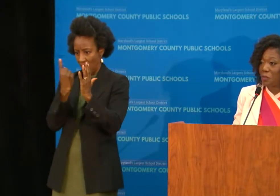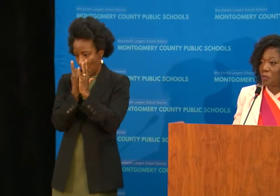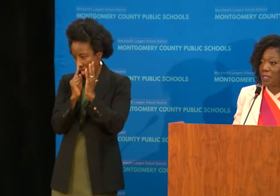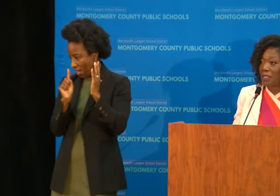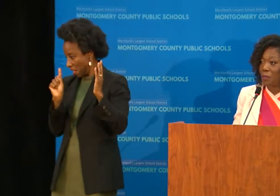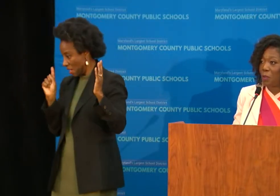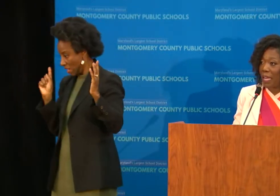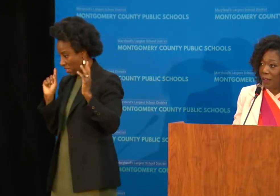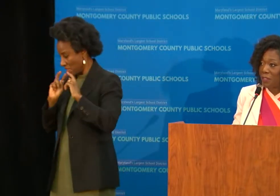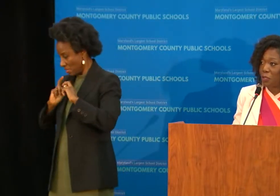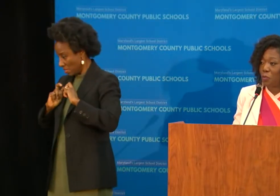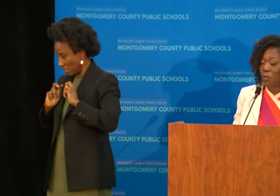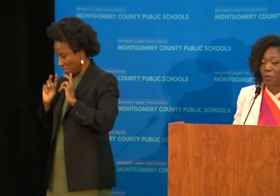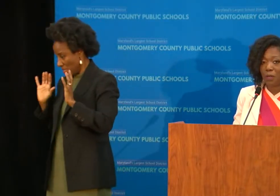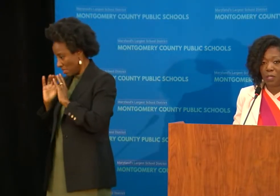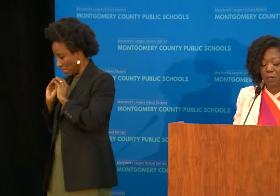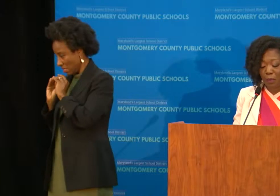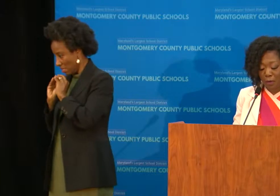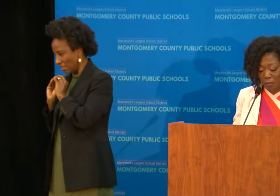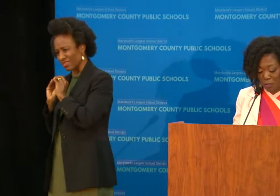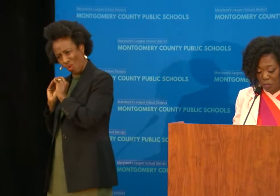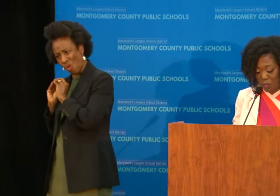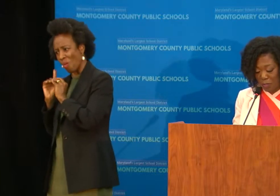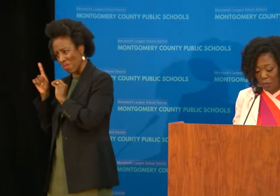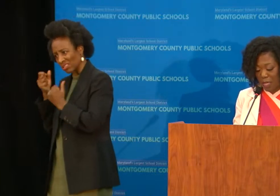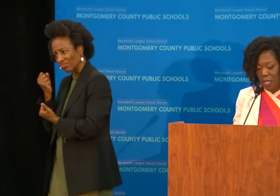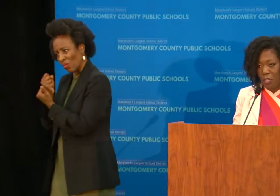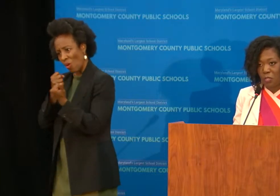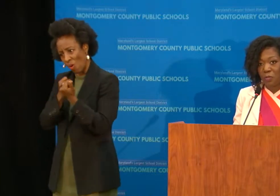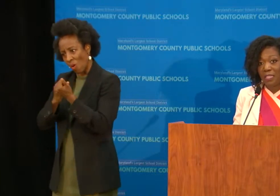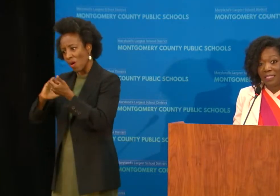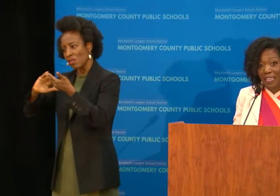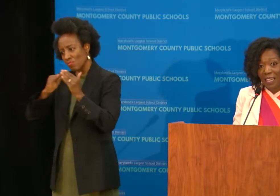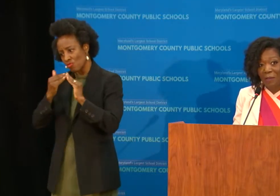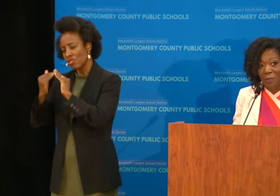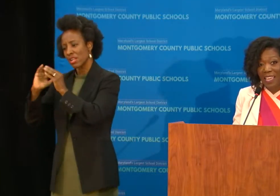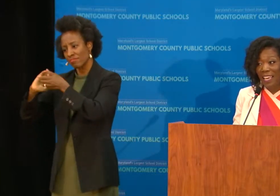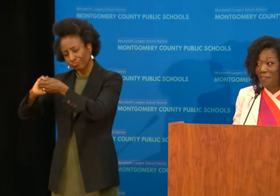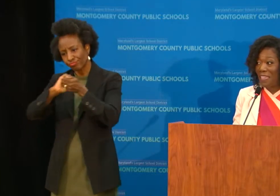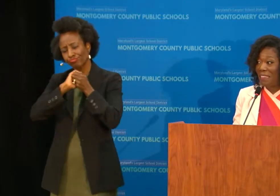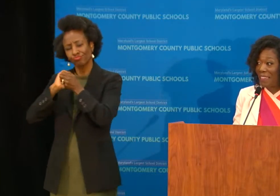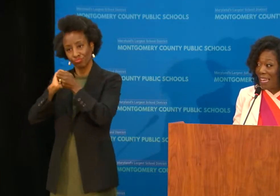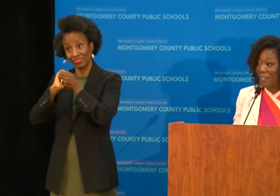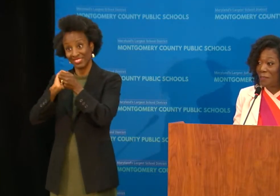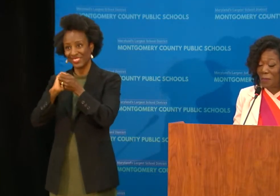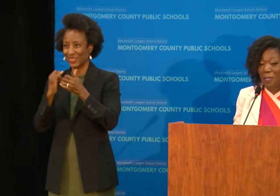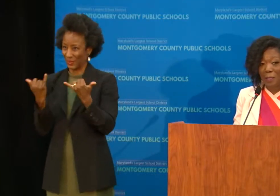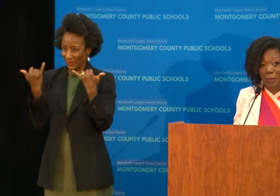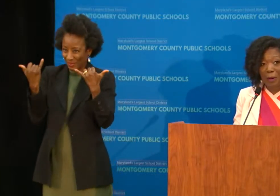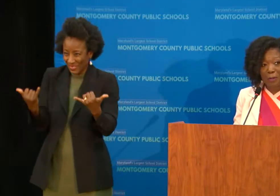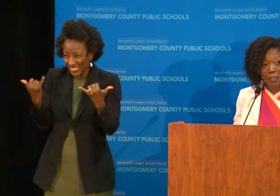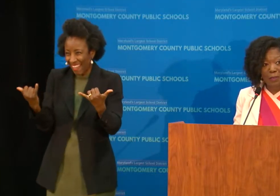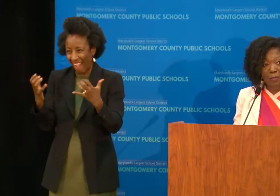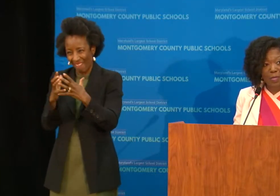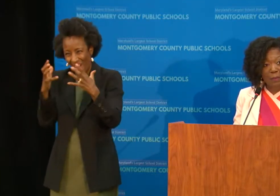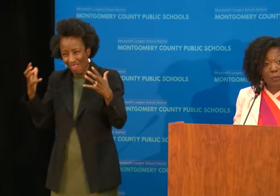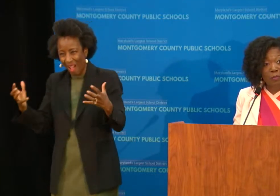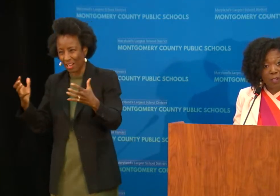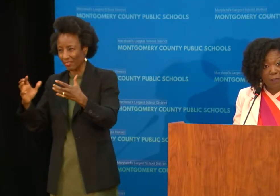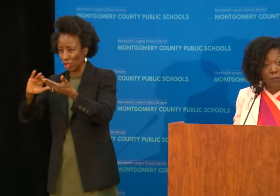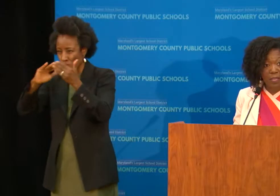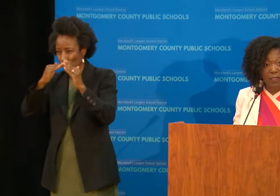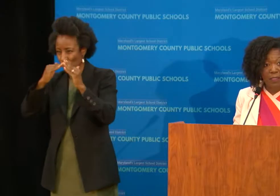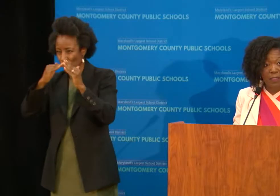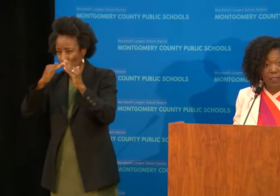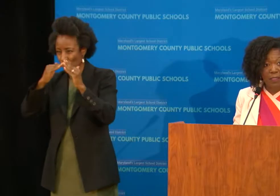isolation as a school system, and we have to work with community partners to do so. So today, we have a lot of community partners in the room, and I'm